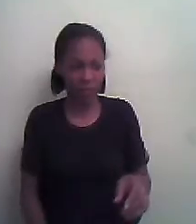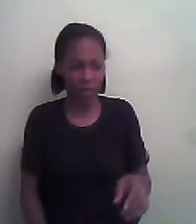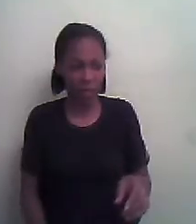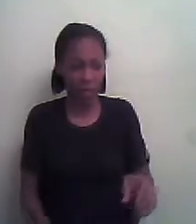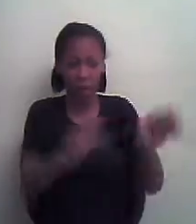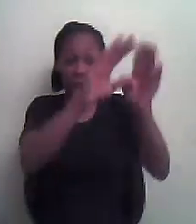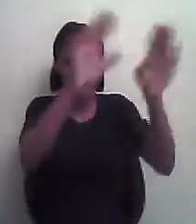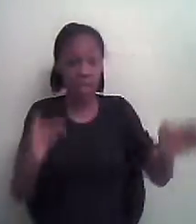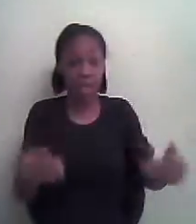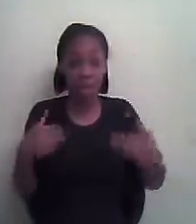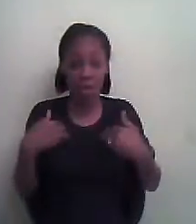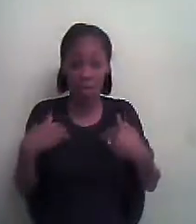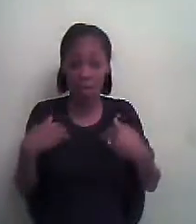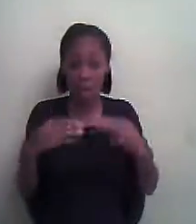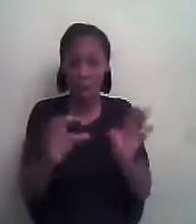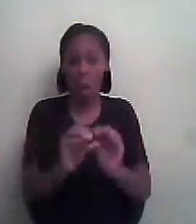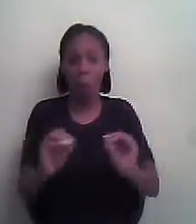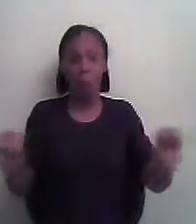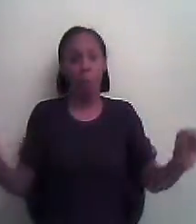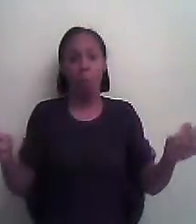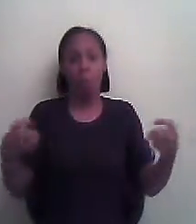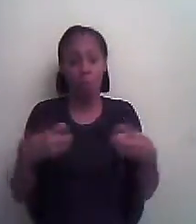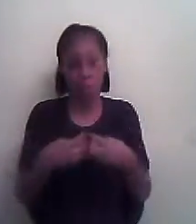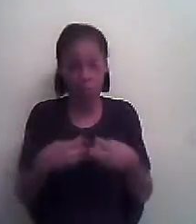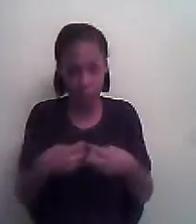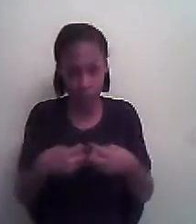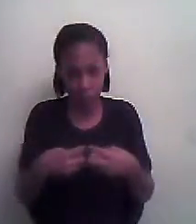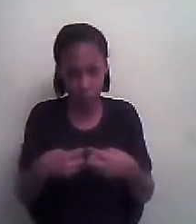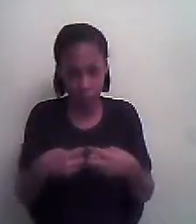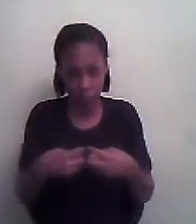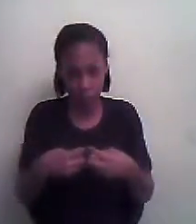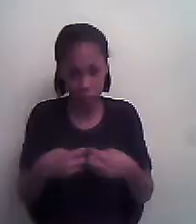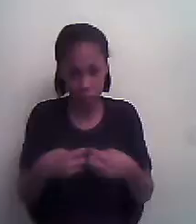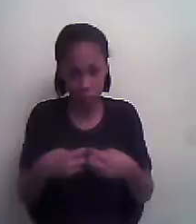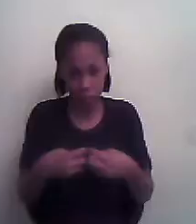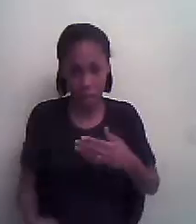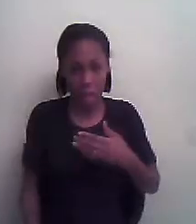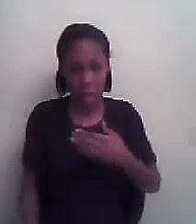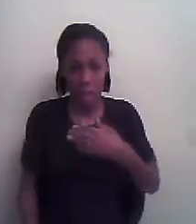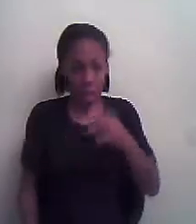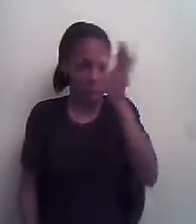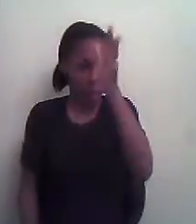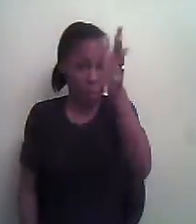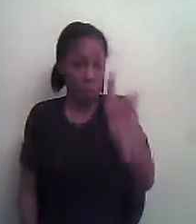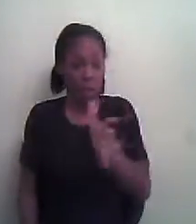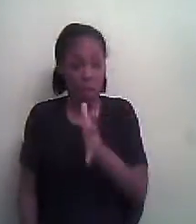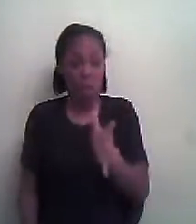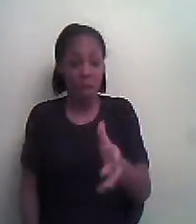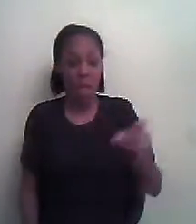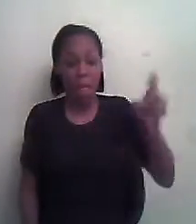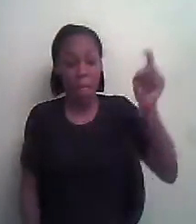They had to cook on a black leaded stove with the heat of coal from the fire.